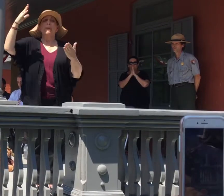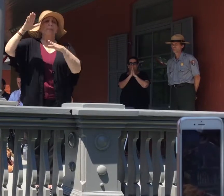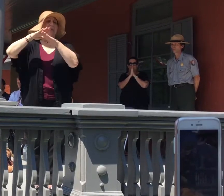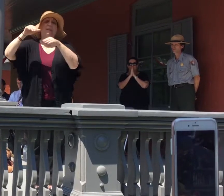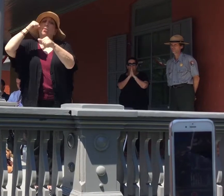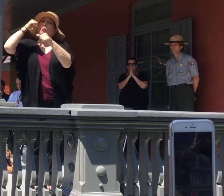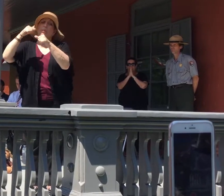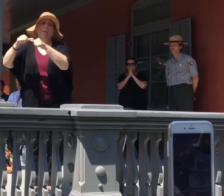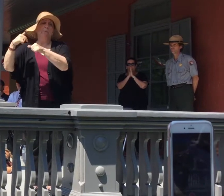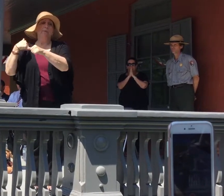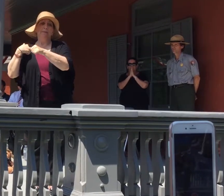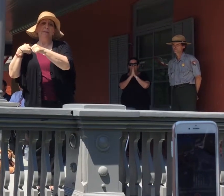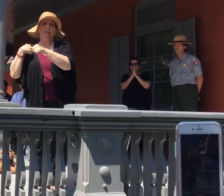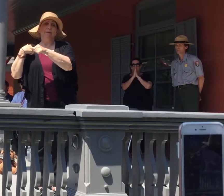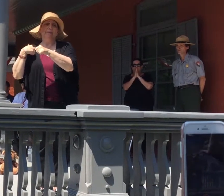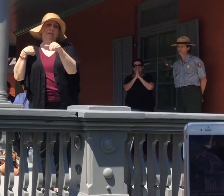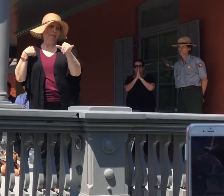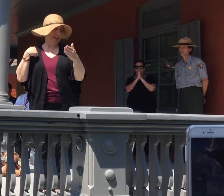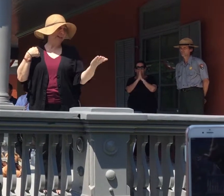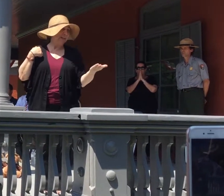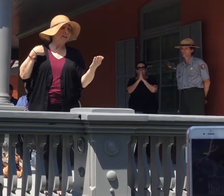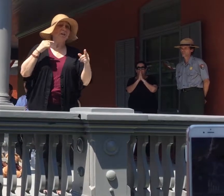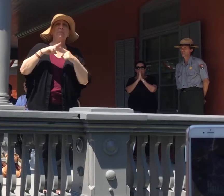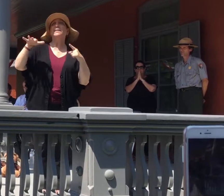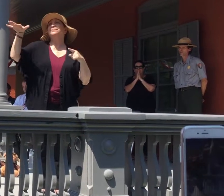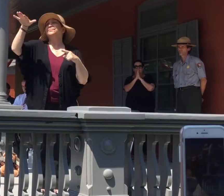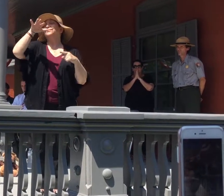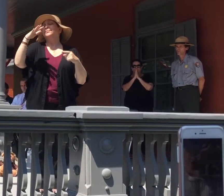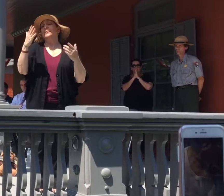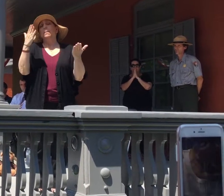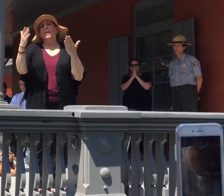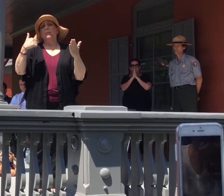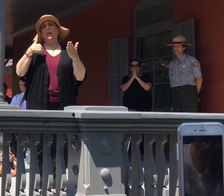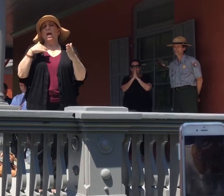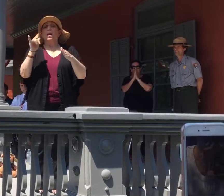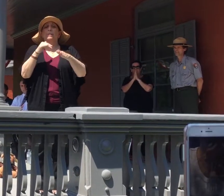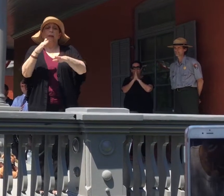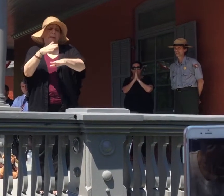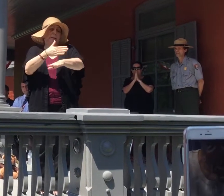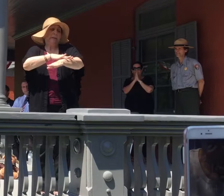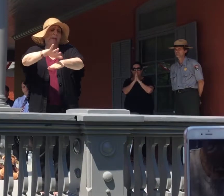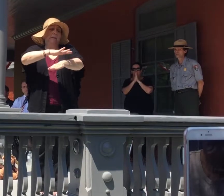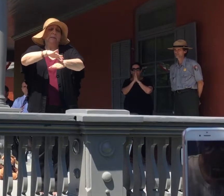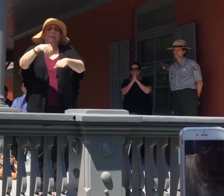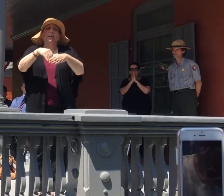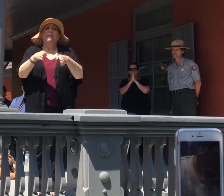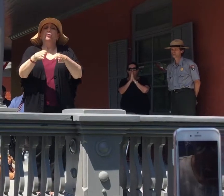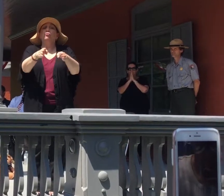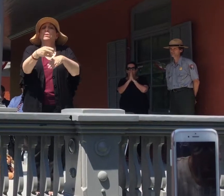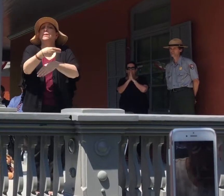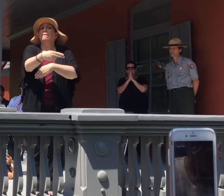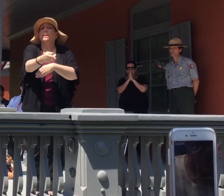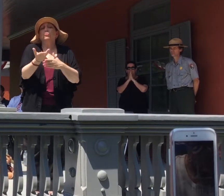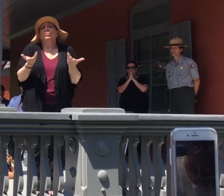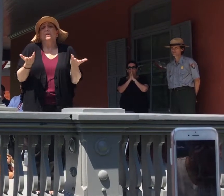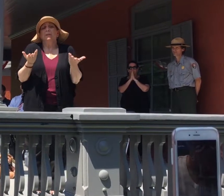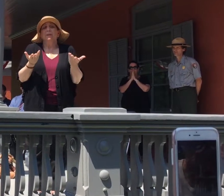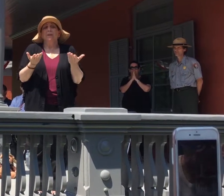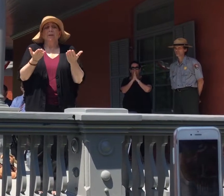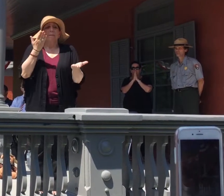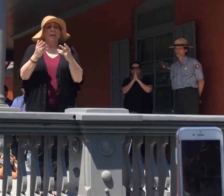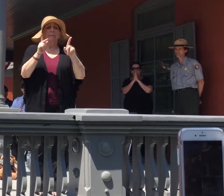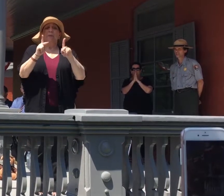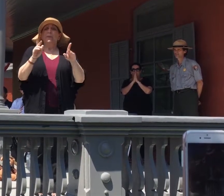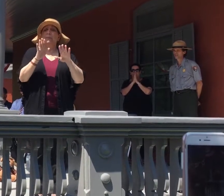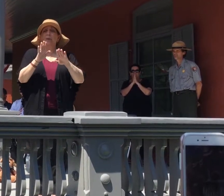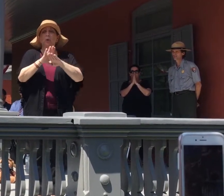not remembered as well as I might like to be. I'm just so much dust in the streets of history. I'm probably